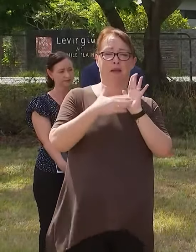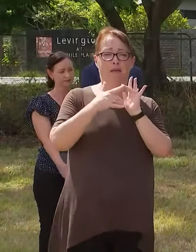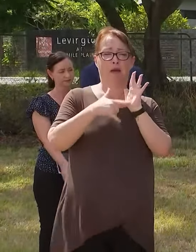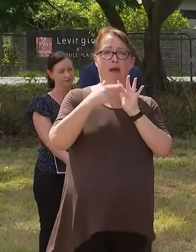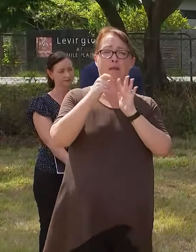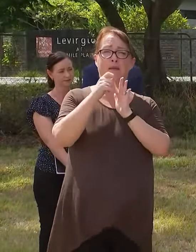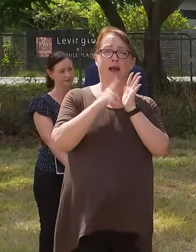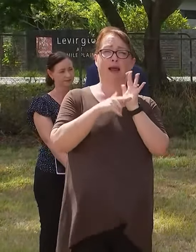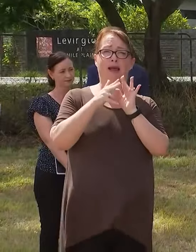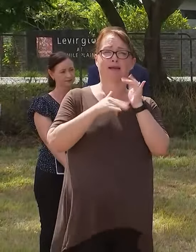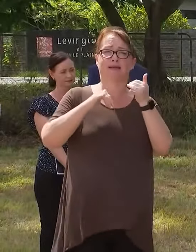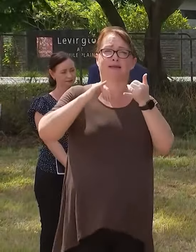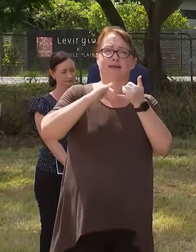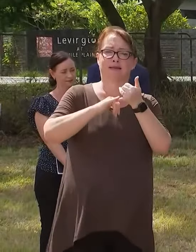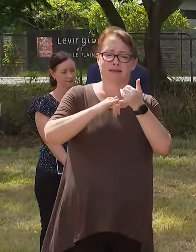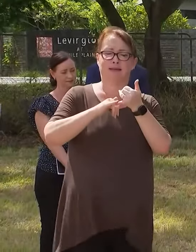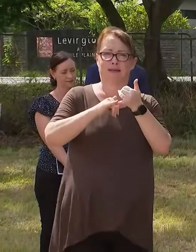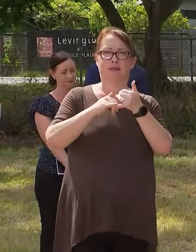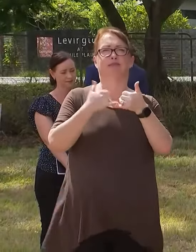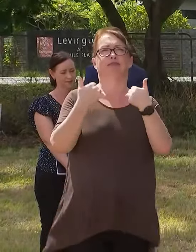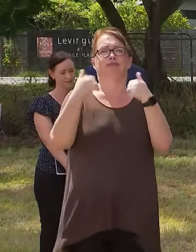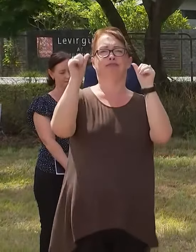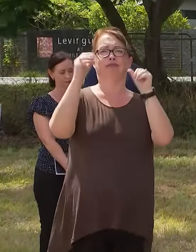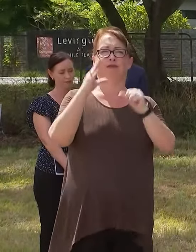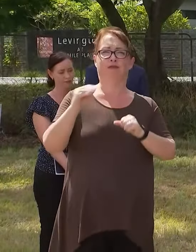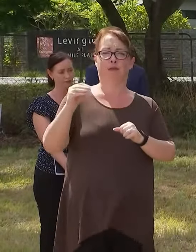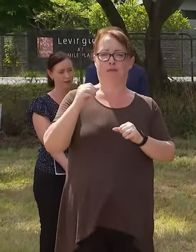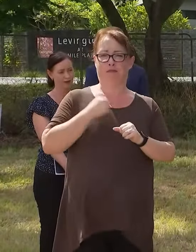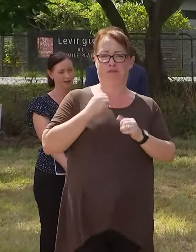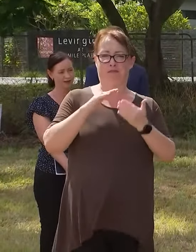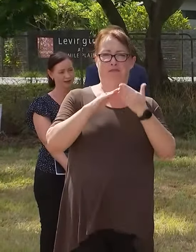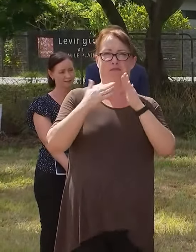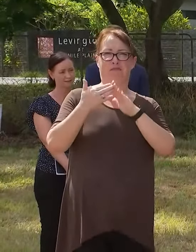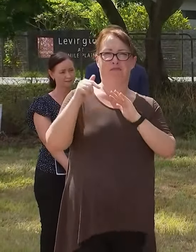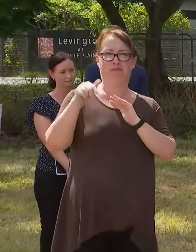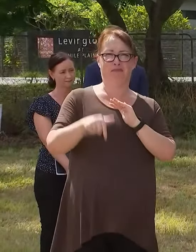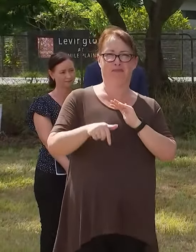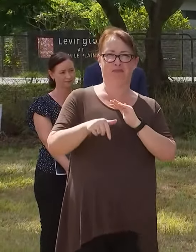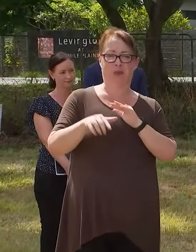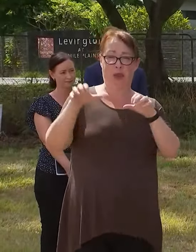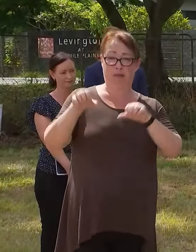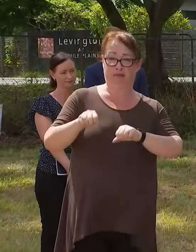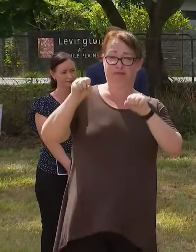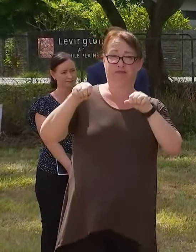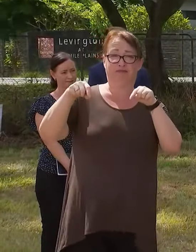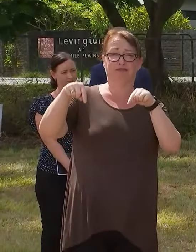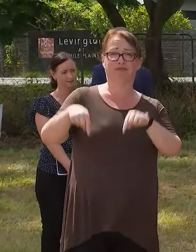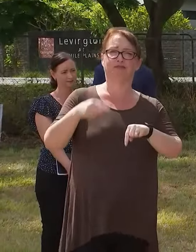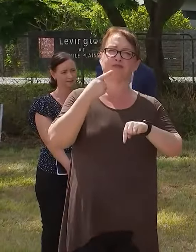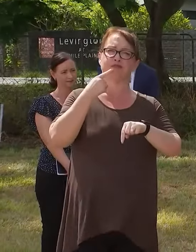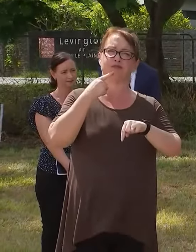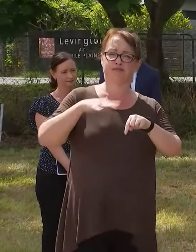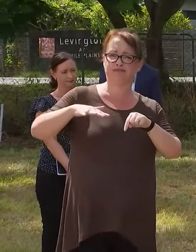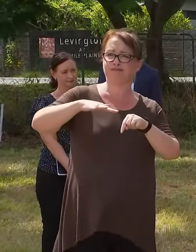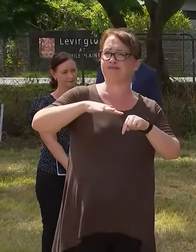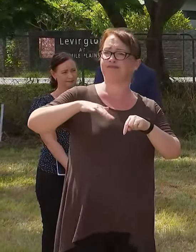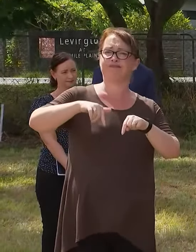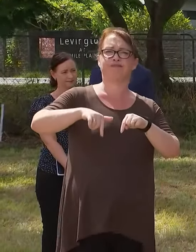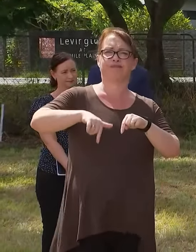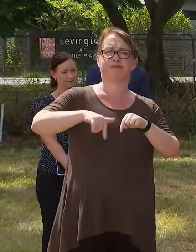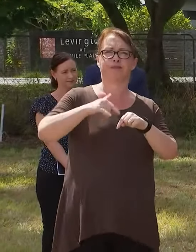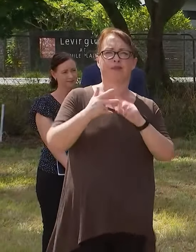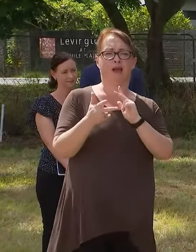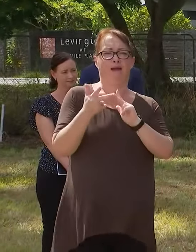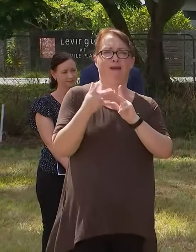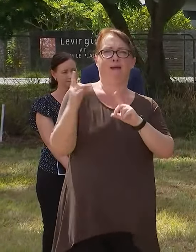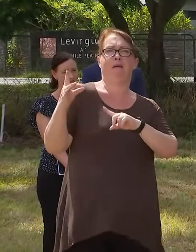is a huge win for my community. Securing the preferred site is another important milestone